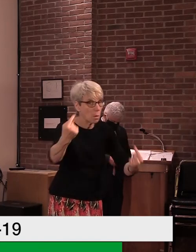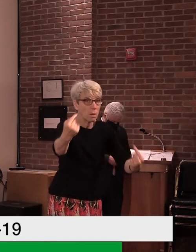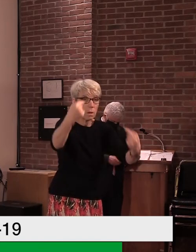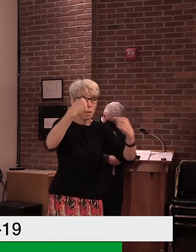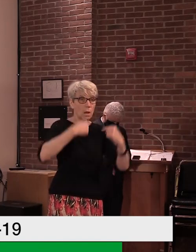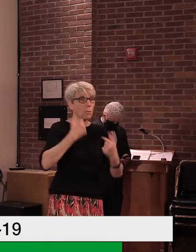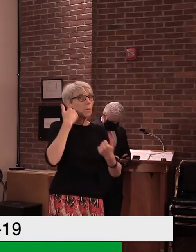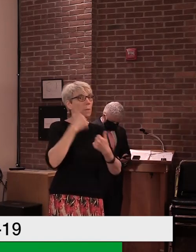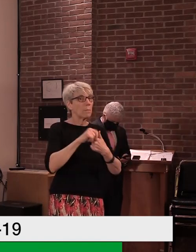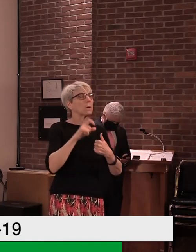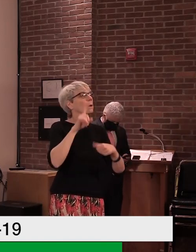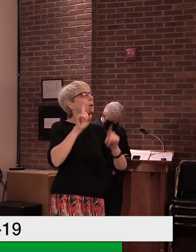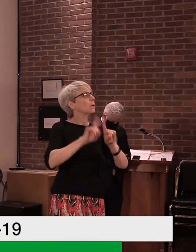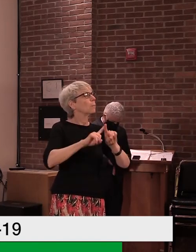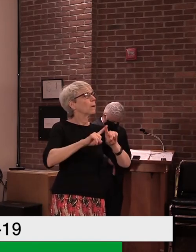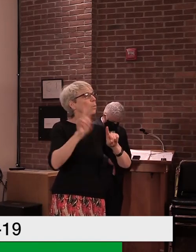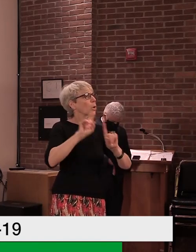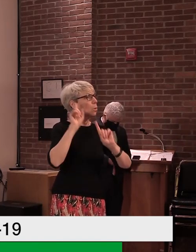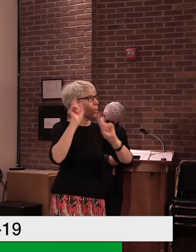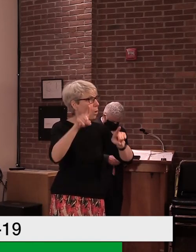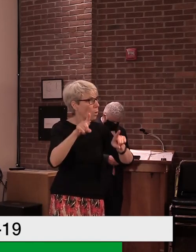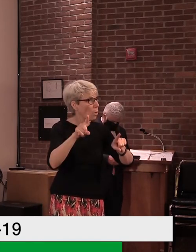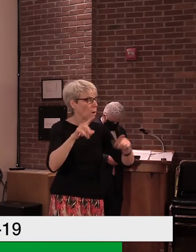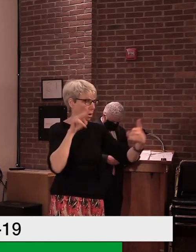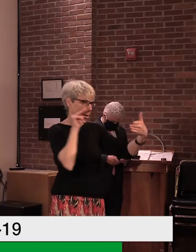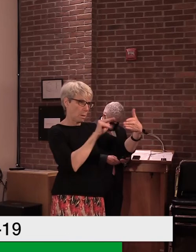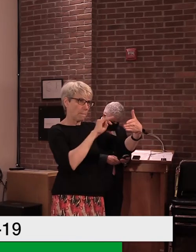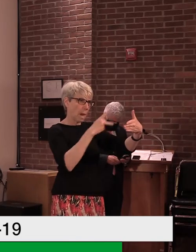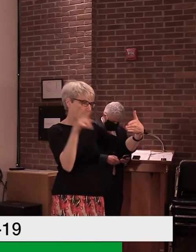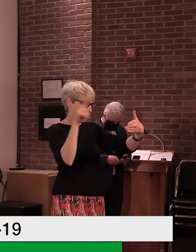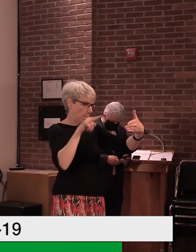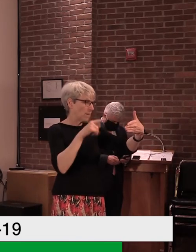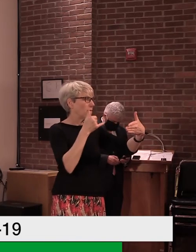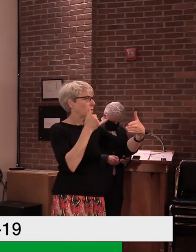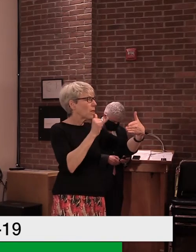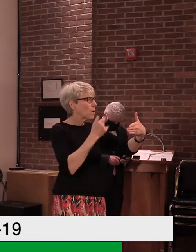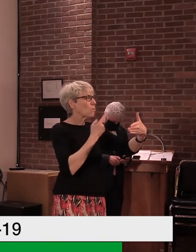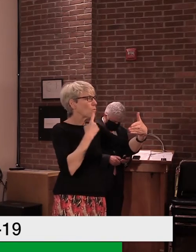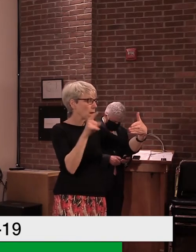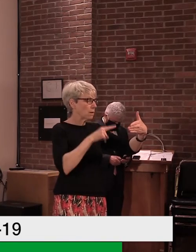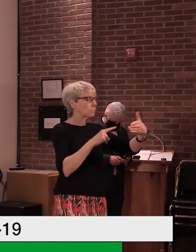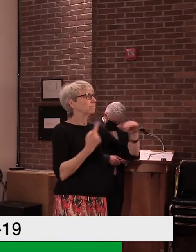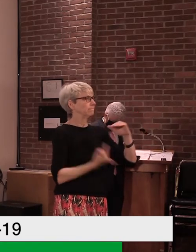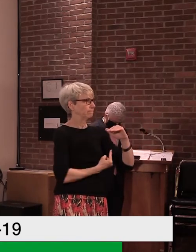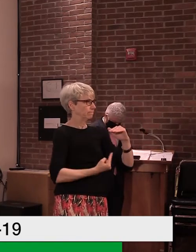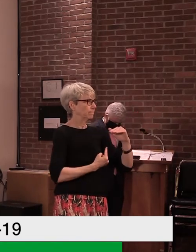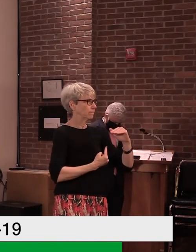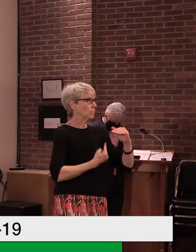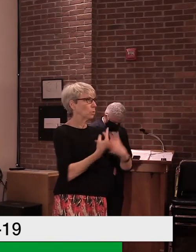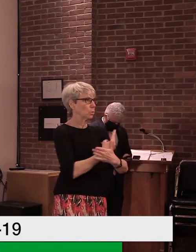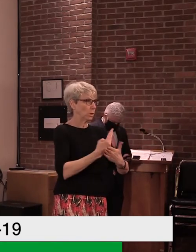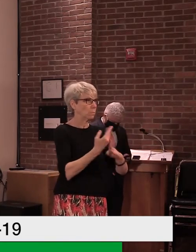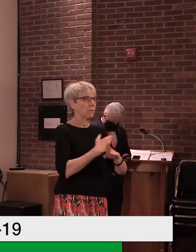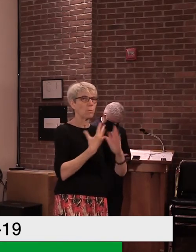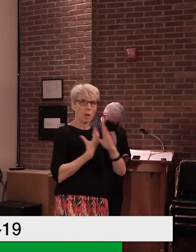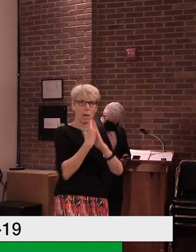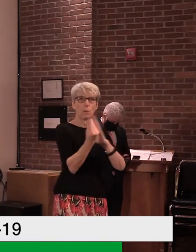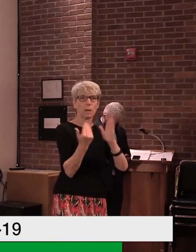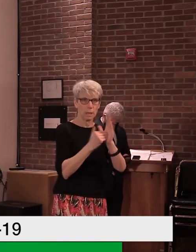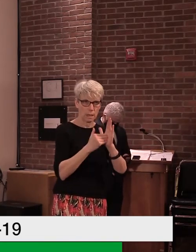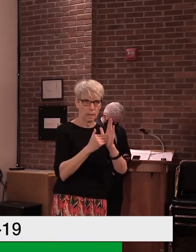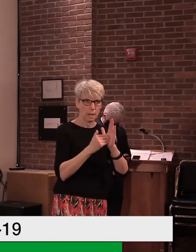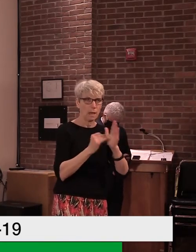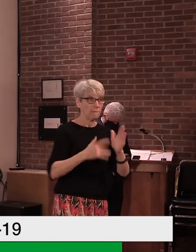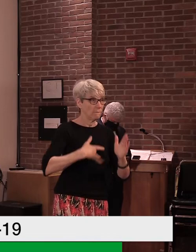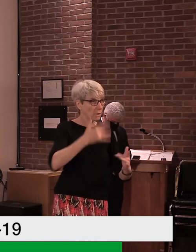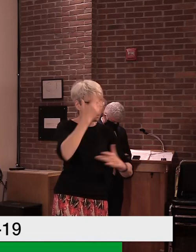quarantine. As always, if you're concerned about your health, please consult with your healthcare provider. As the